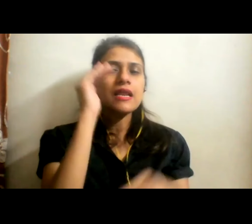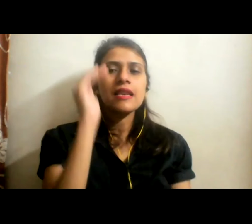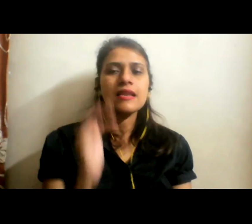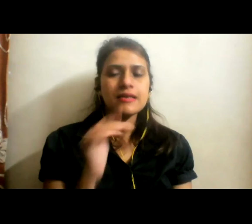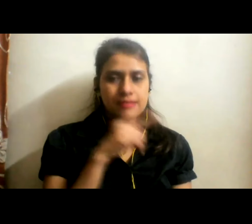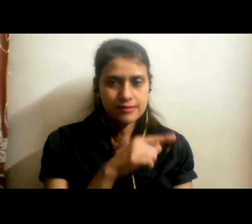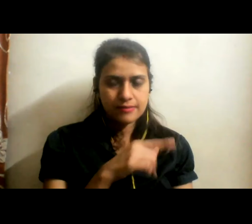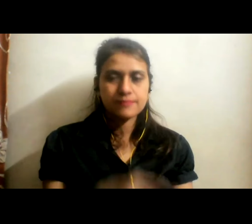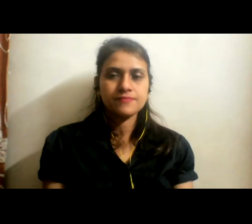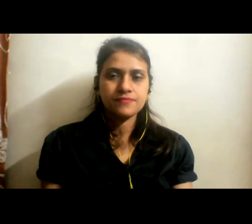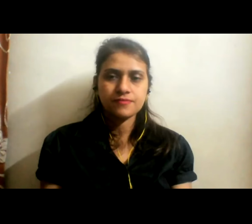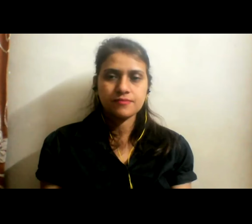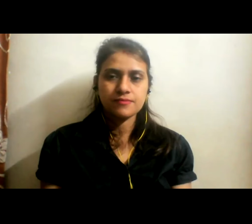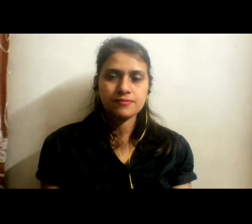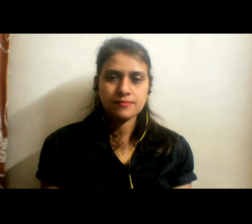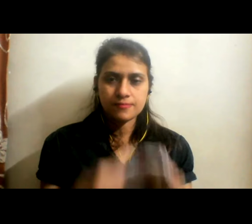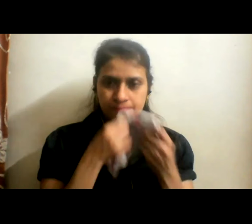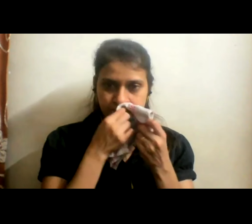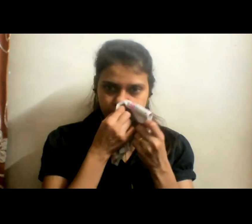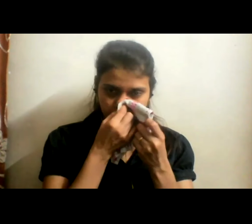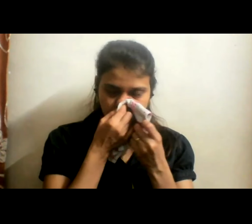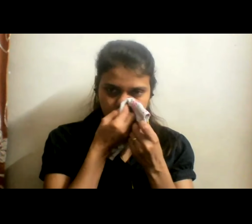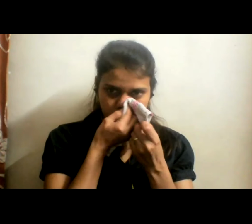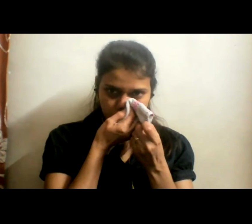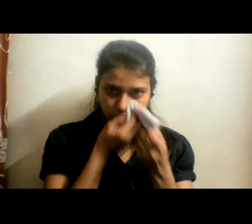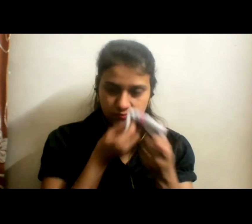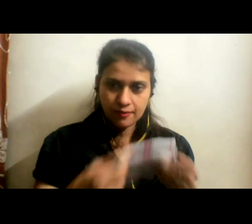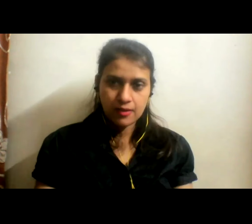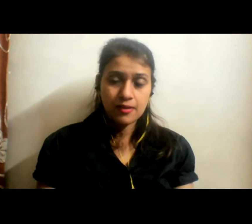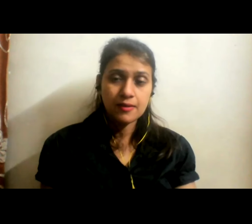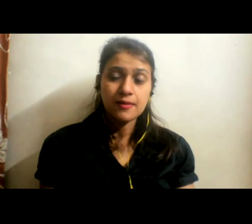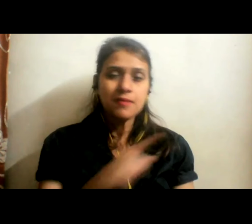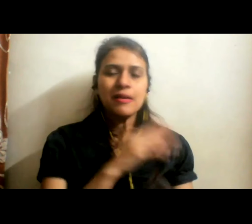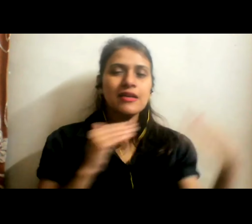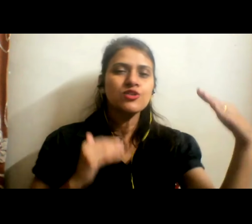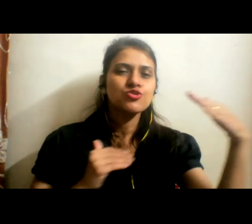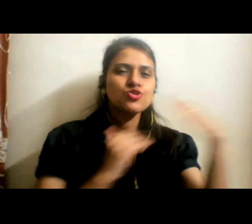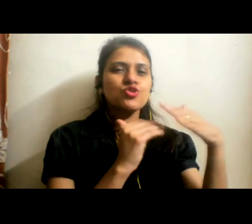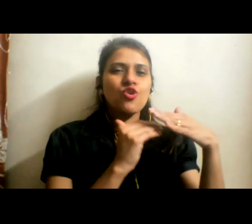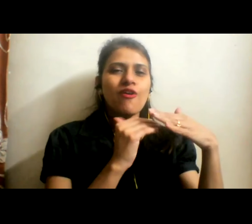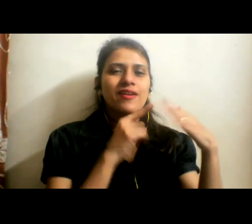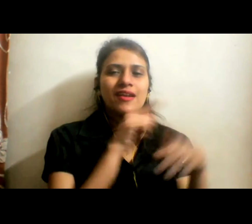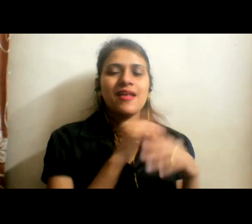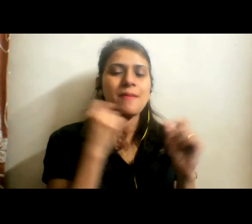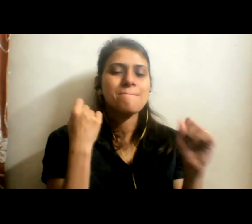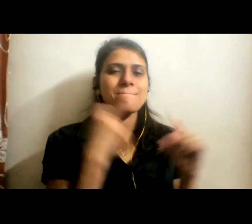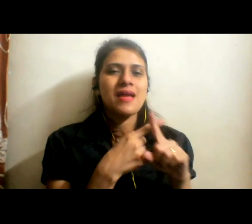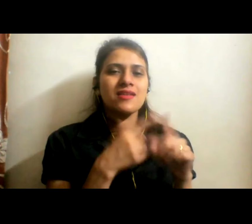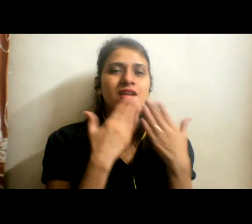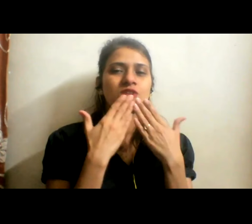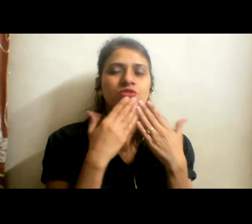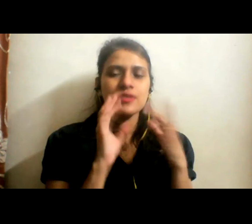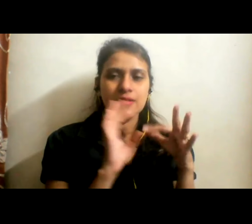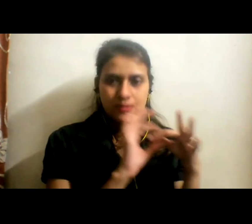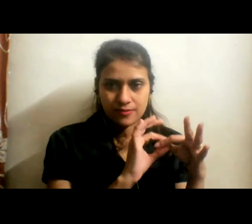project. It might also cover the whole research project, but it's usually much more concise, much more academic in its presentation, in